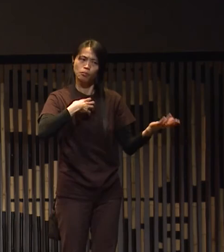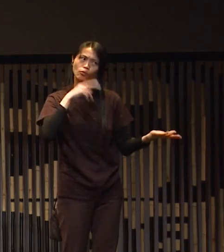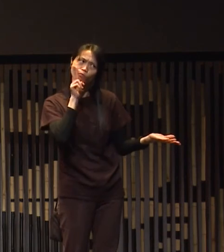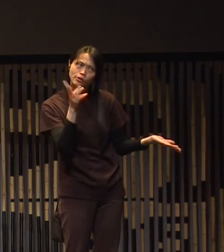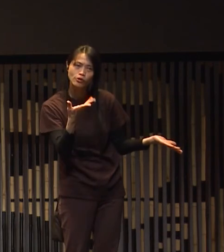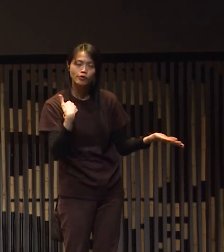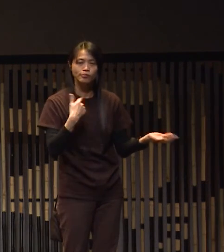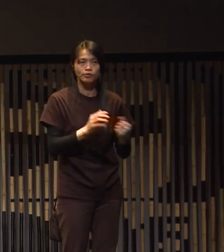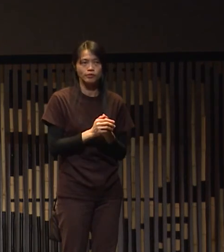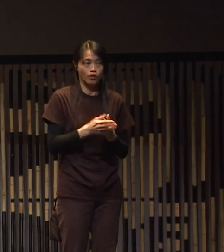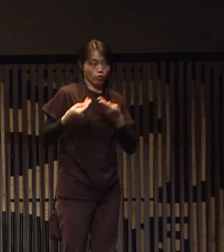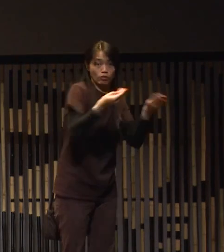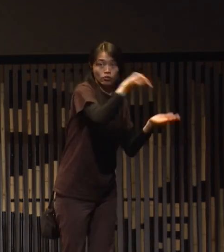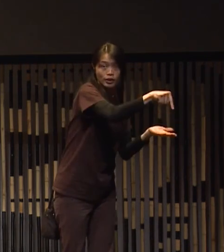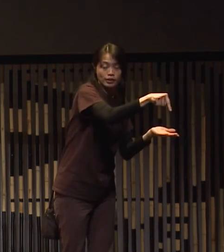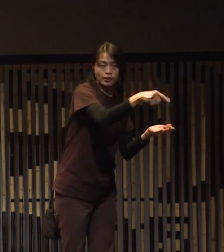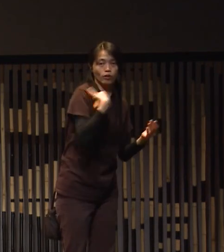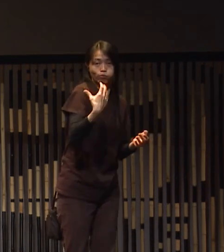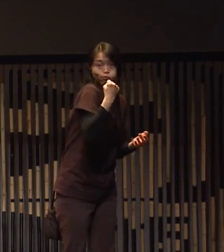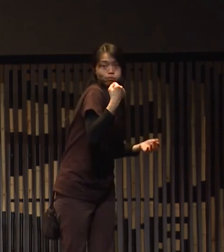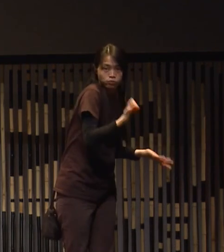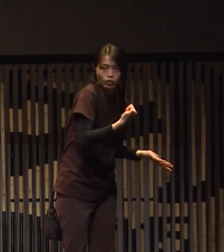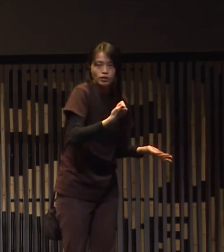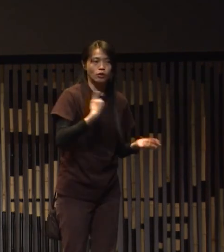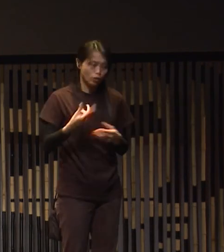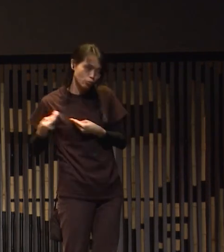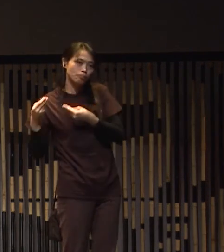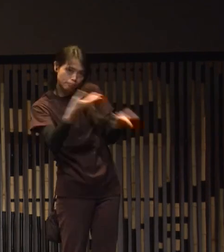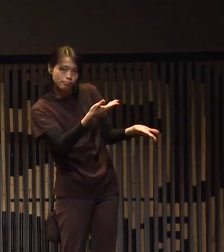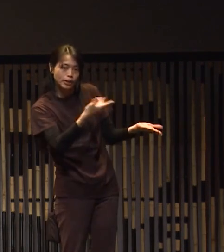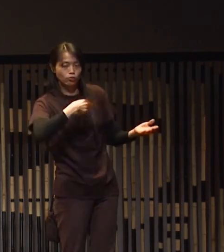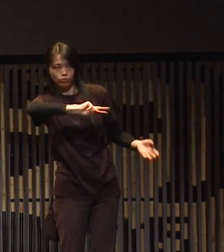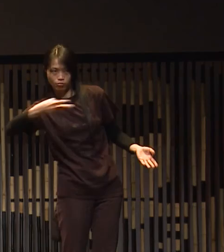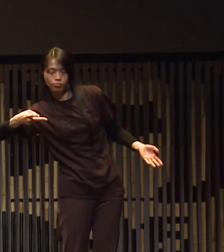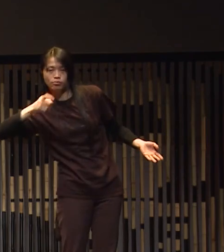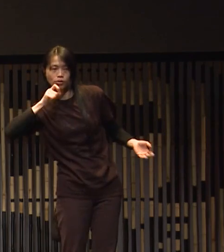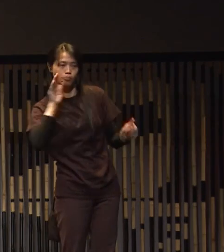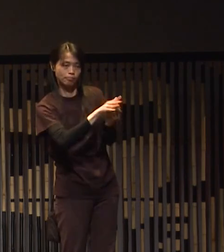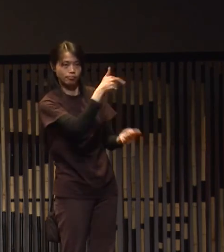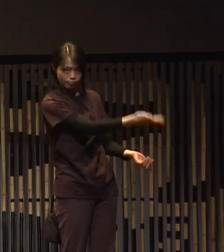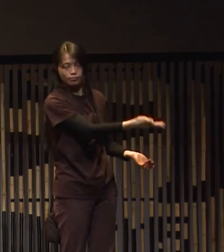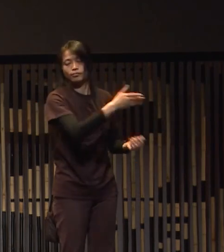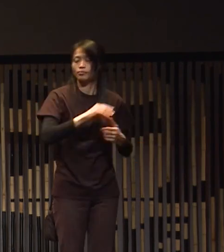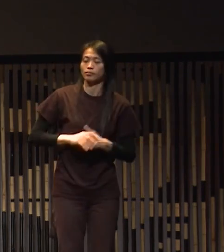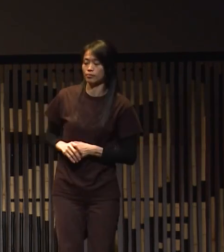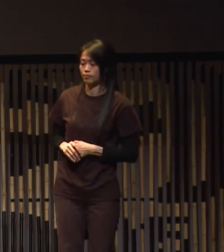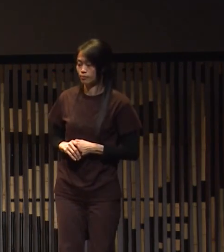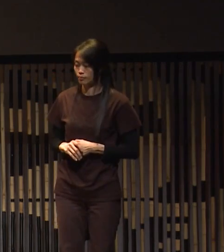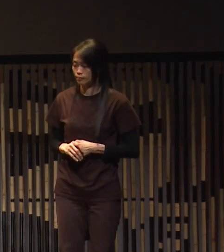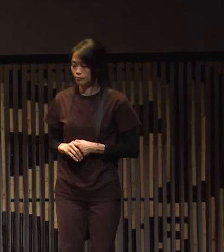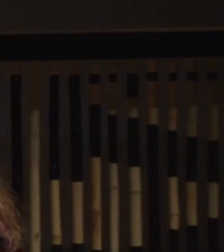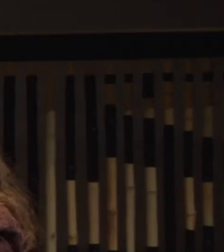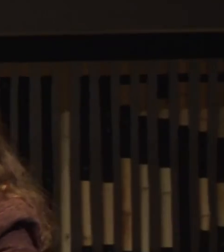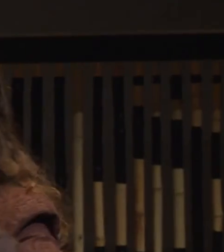We're all agents of change. We can all transform the difficulties into another